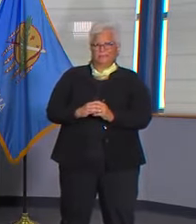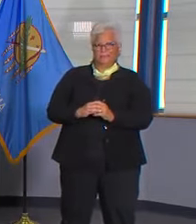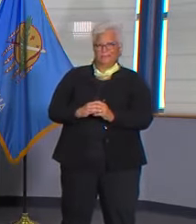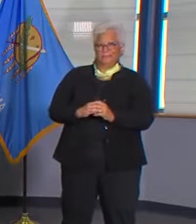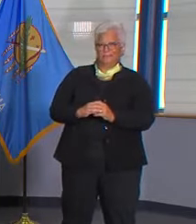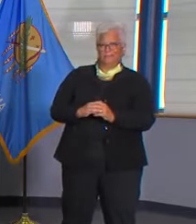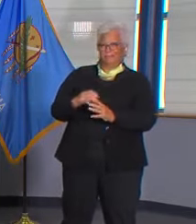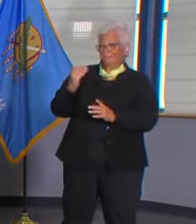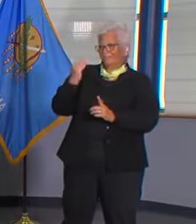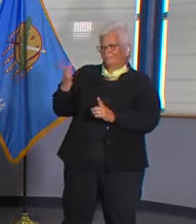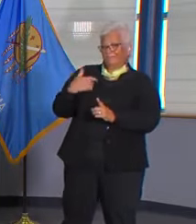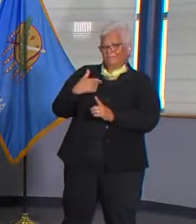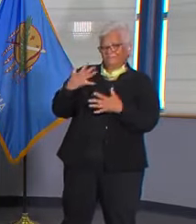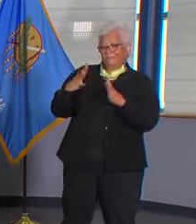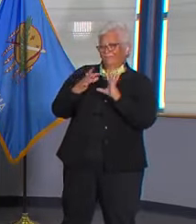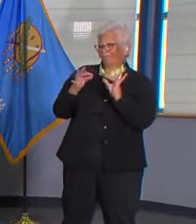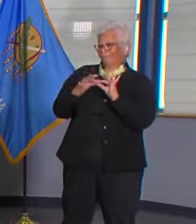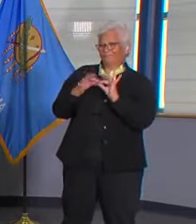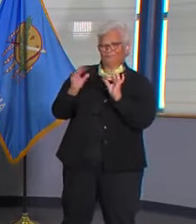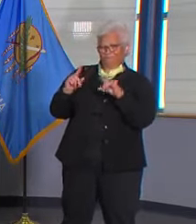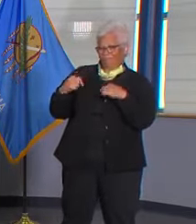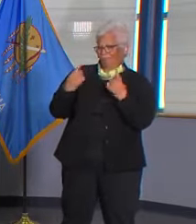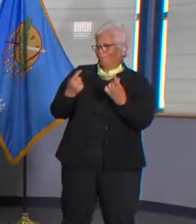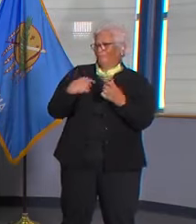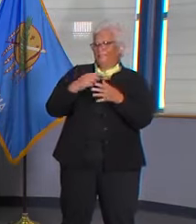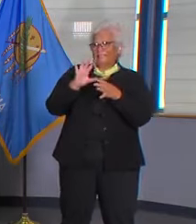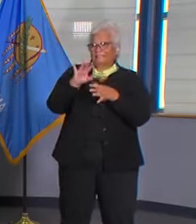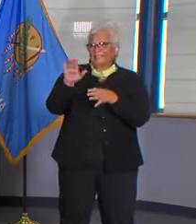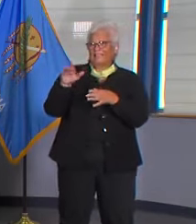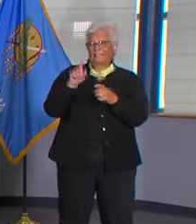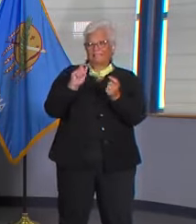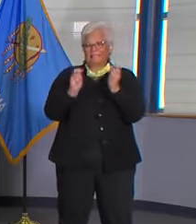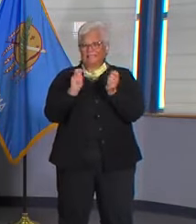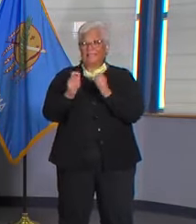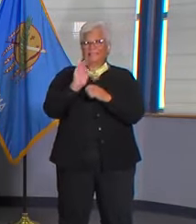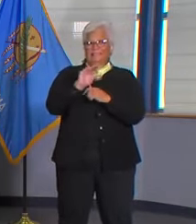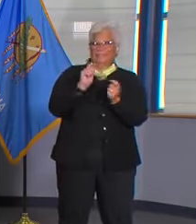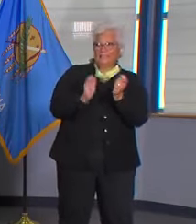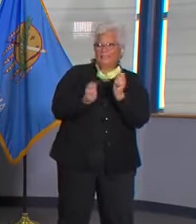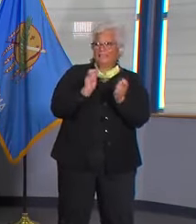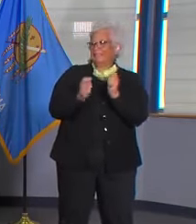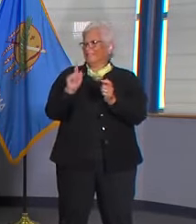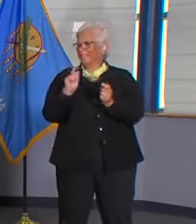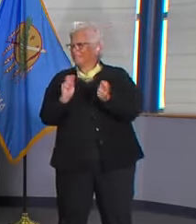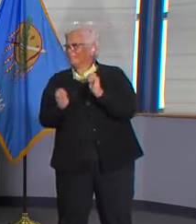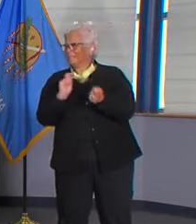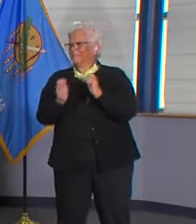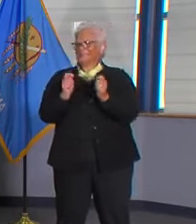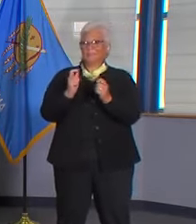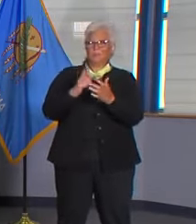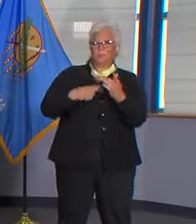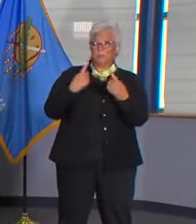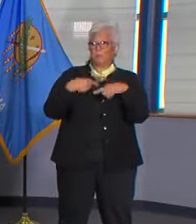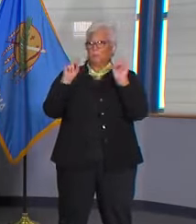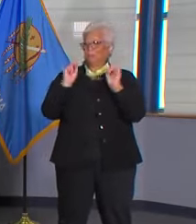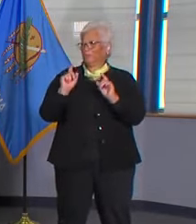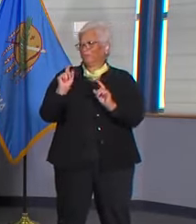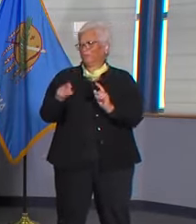now we're in this third phase when schools are starting to reopen. And, I had somebody,